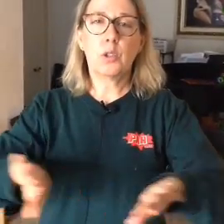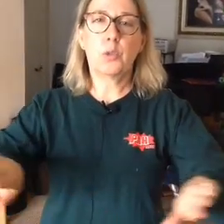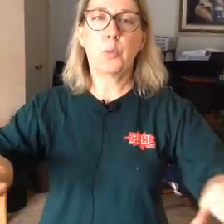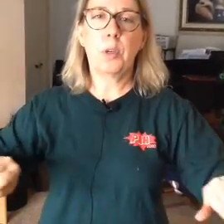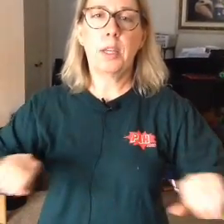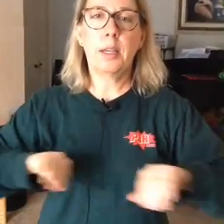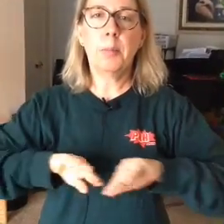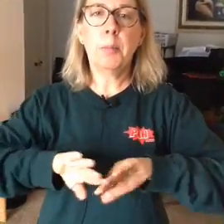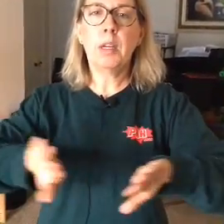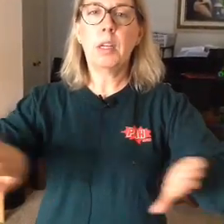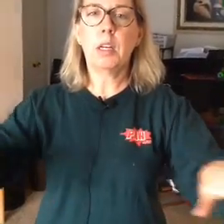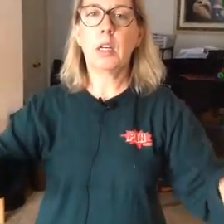swim,